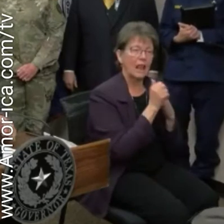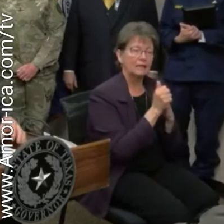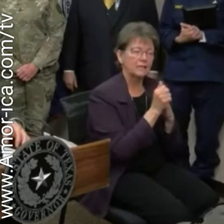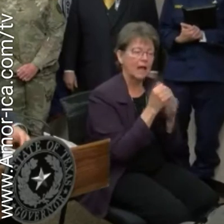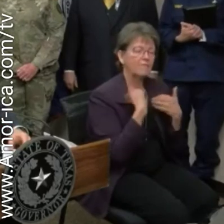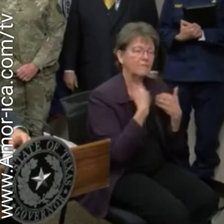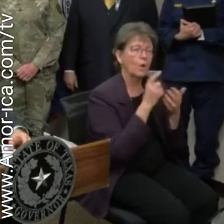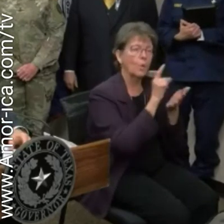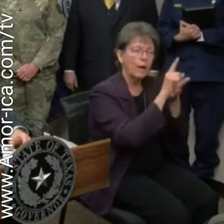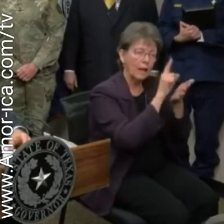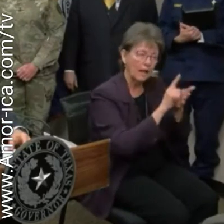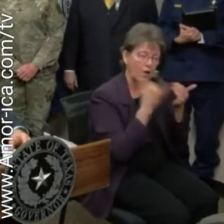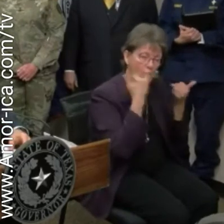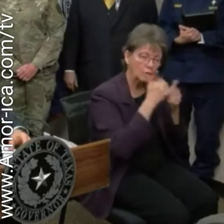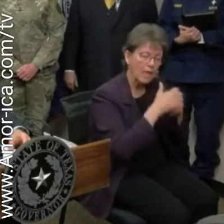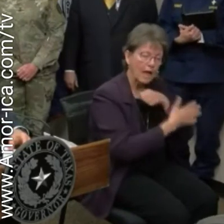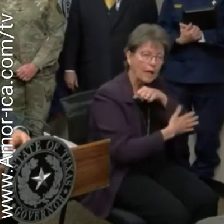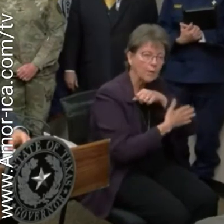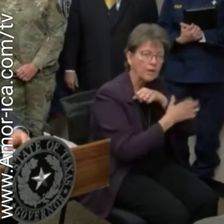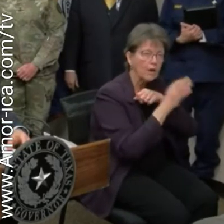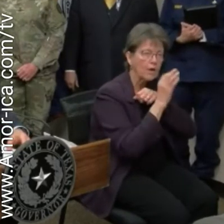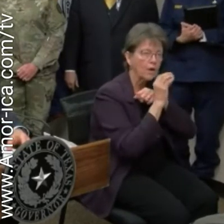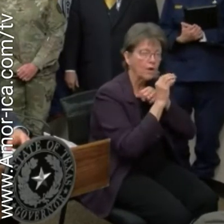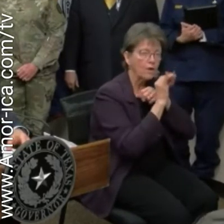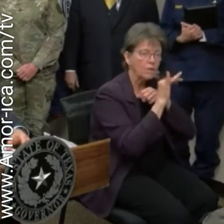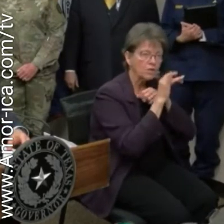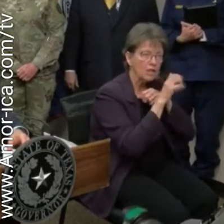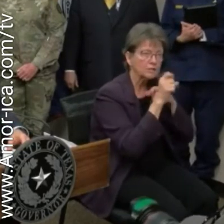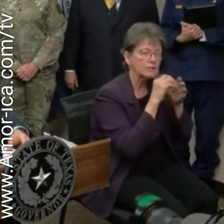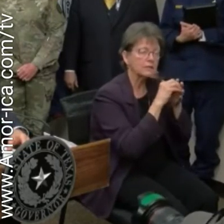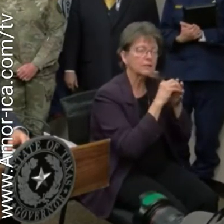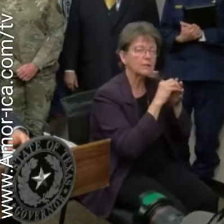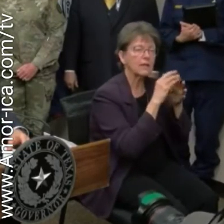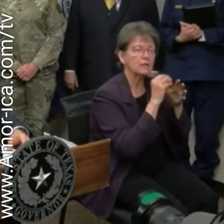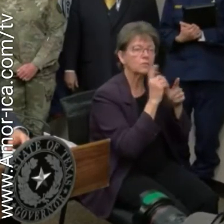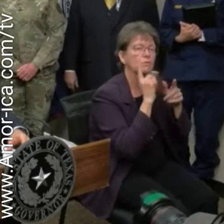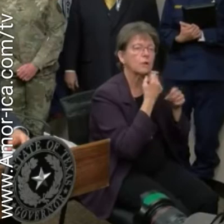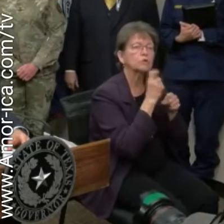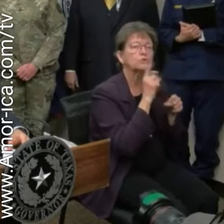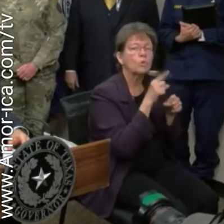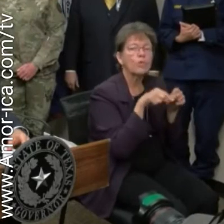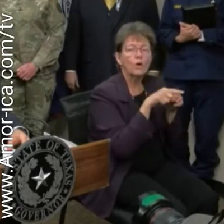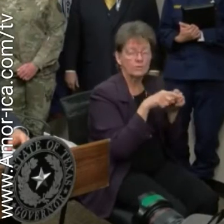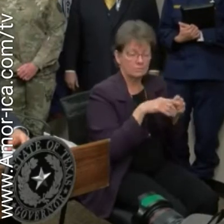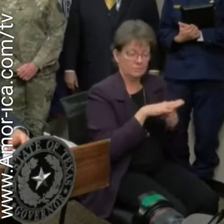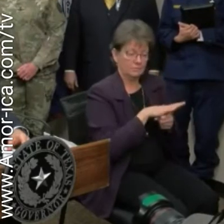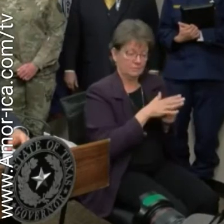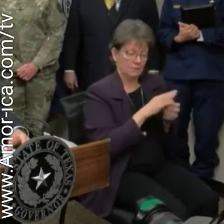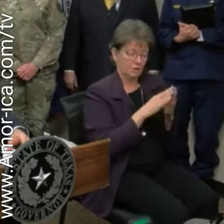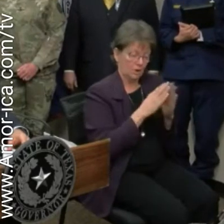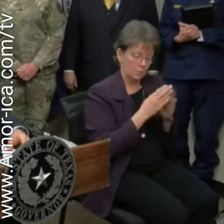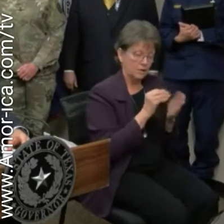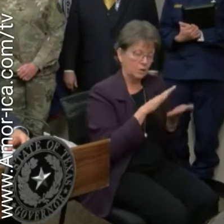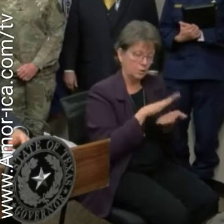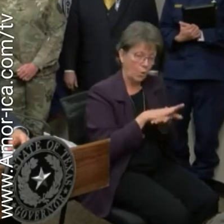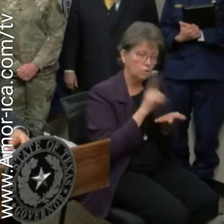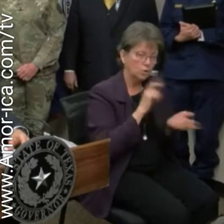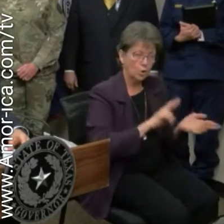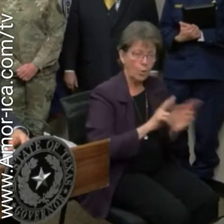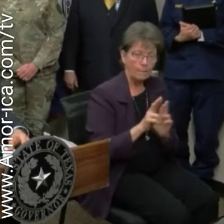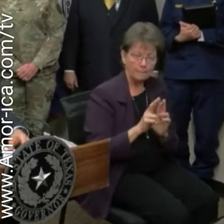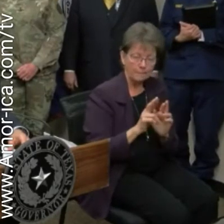weekly calls with county officials and higher public education institutions to ensure that our local communities and schools are equipped